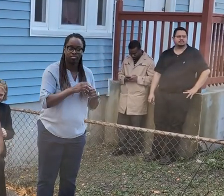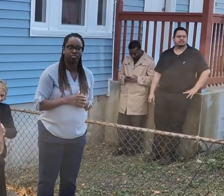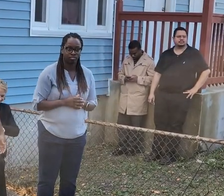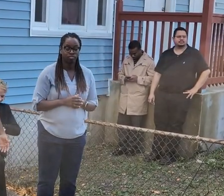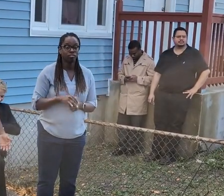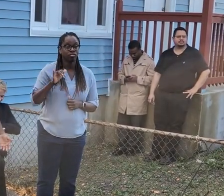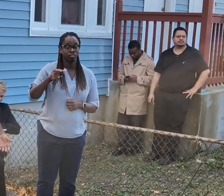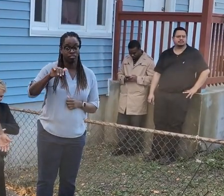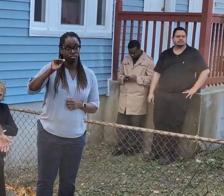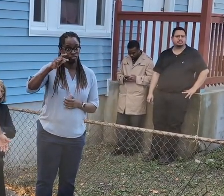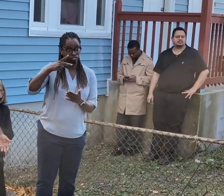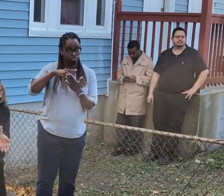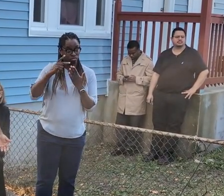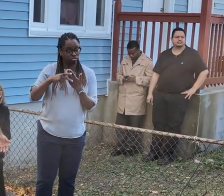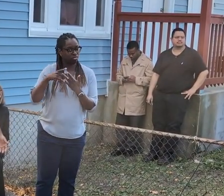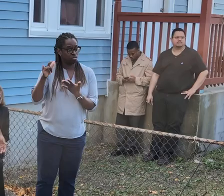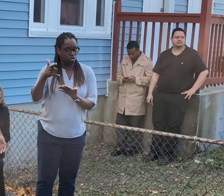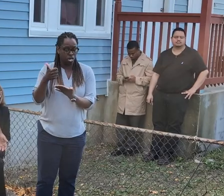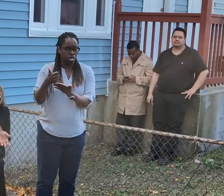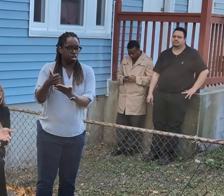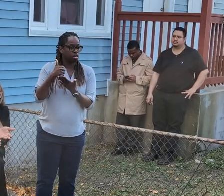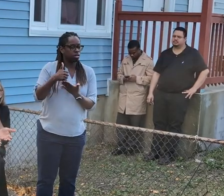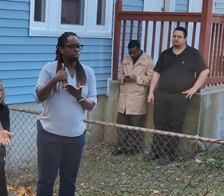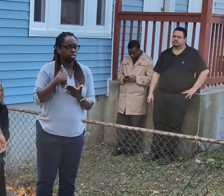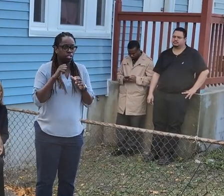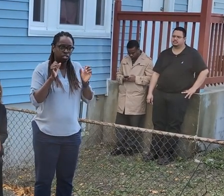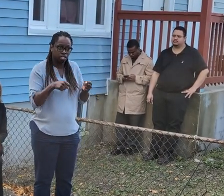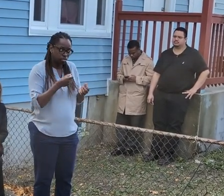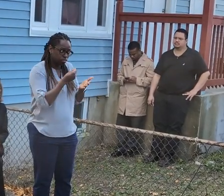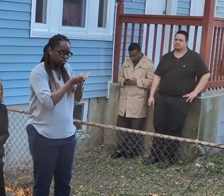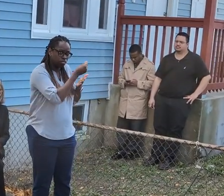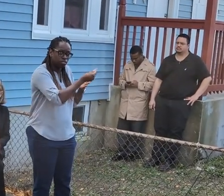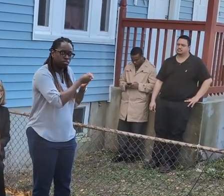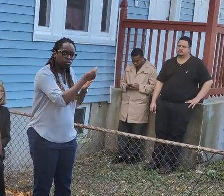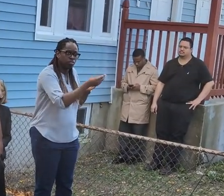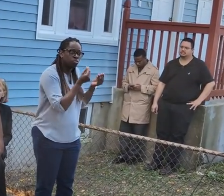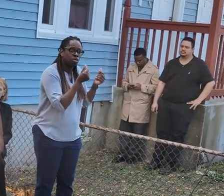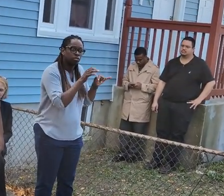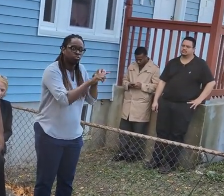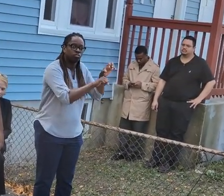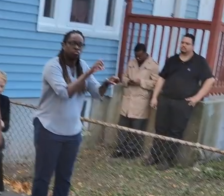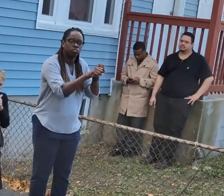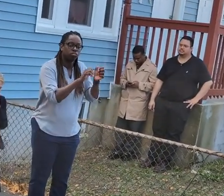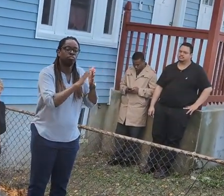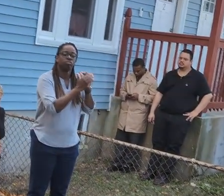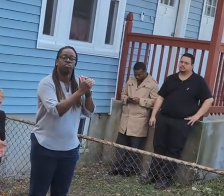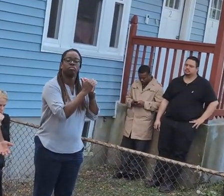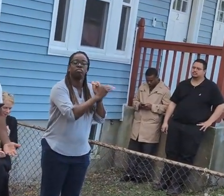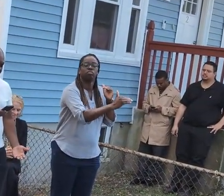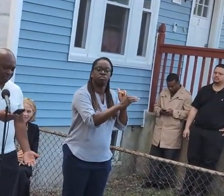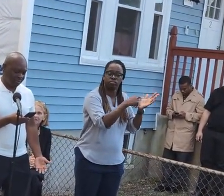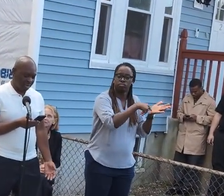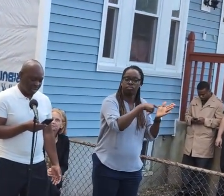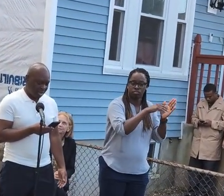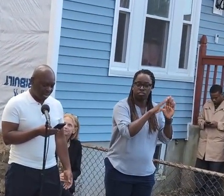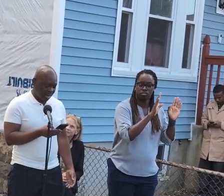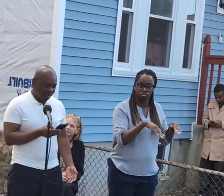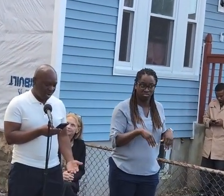has been instrumental in allowing me to acquire and stabilize properties that would have otherwise fallen to the hands